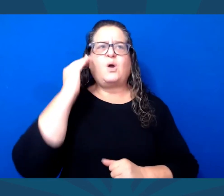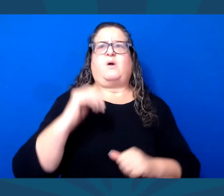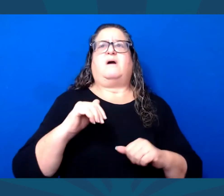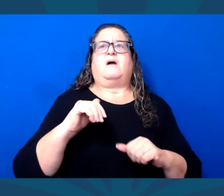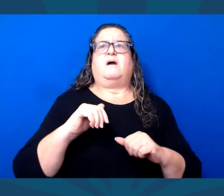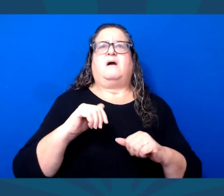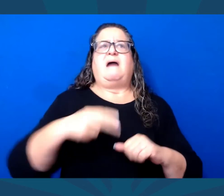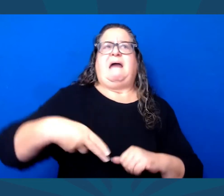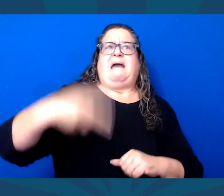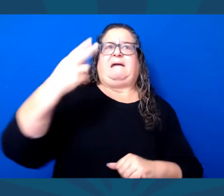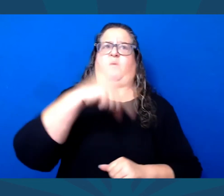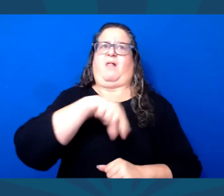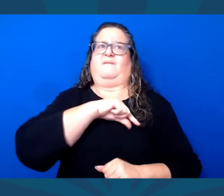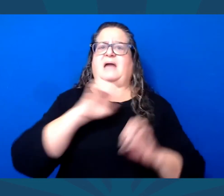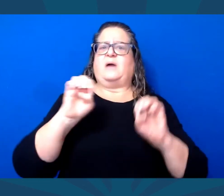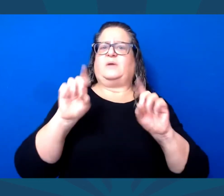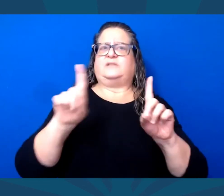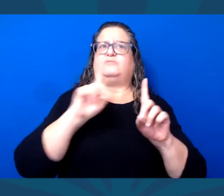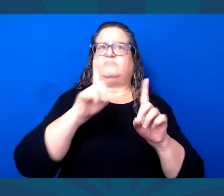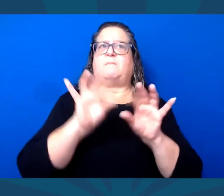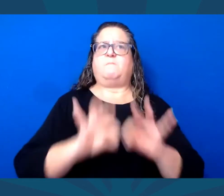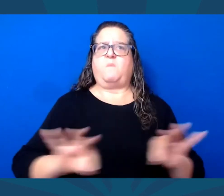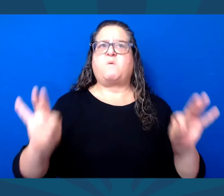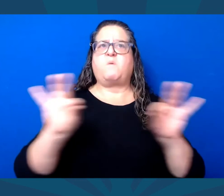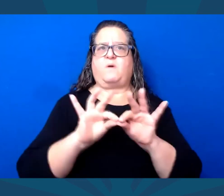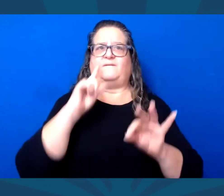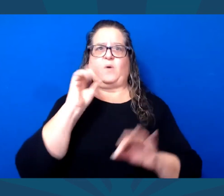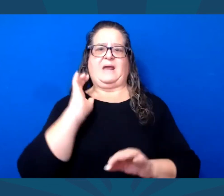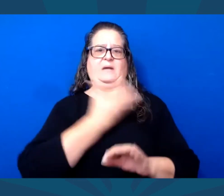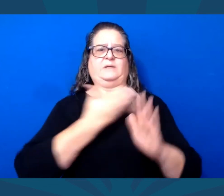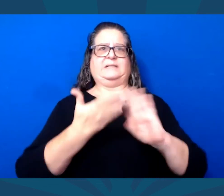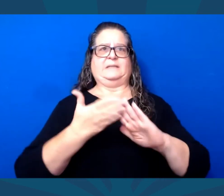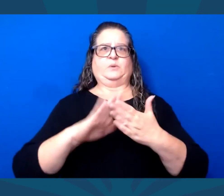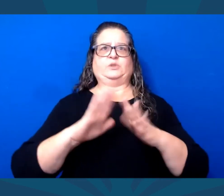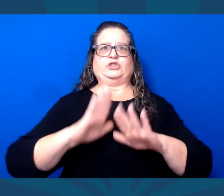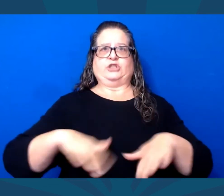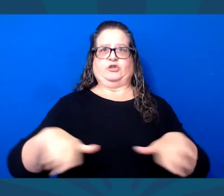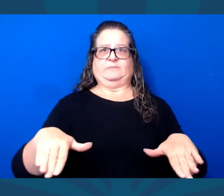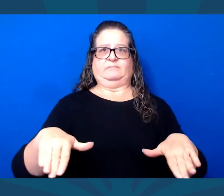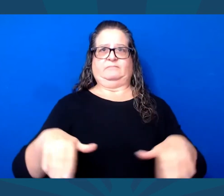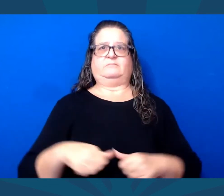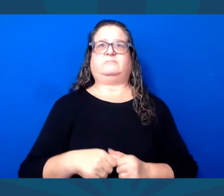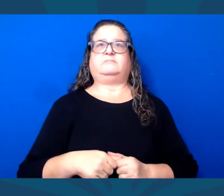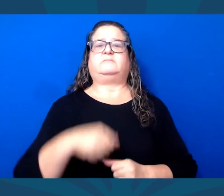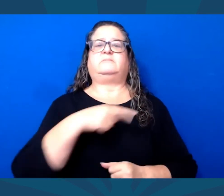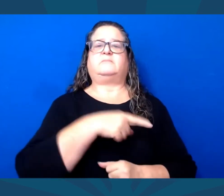Oscar knows the importance of a high-quality public education for our community's